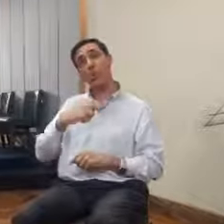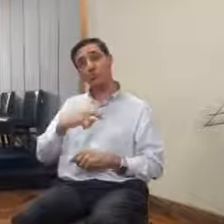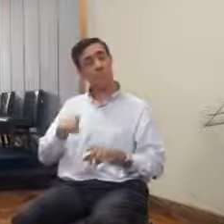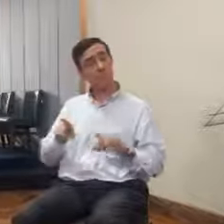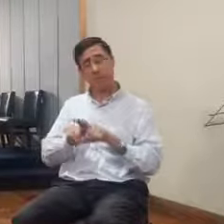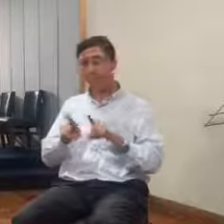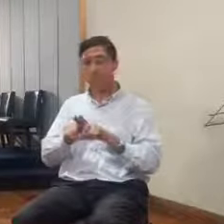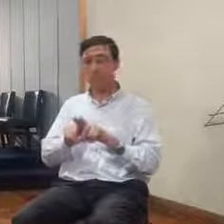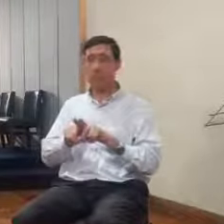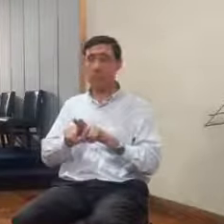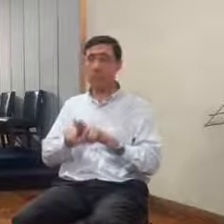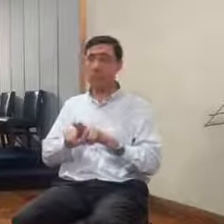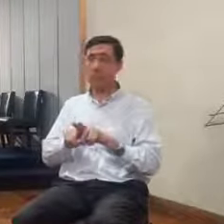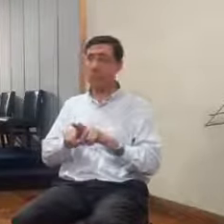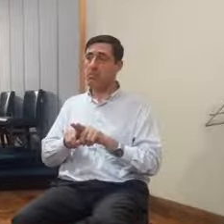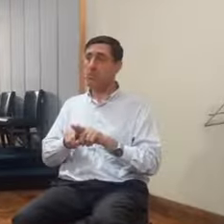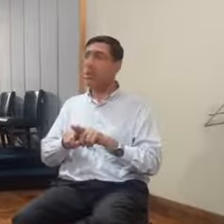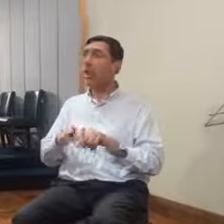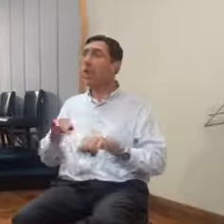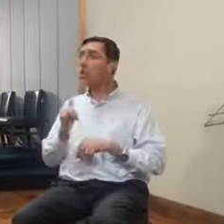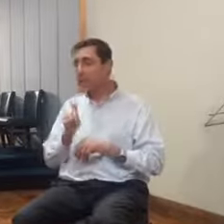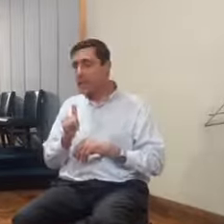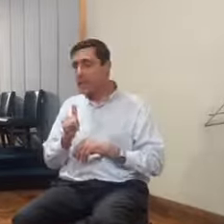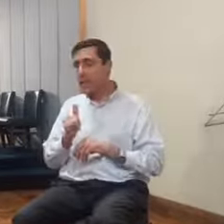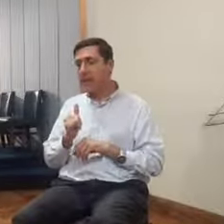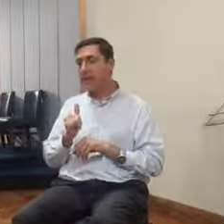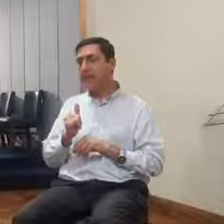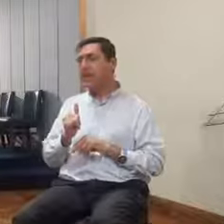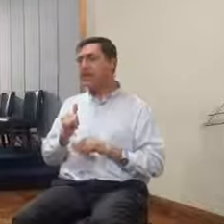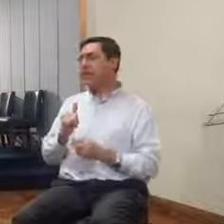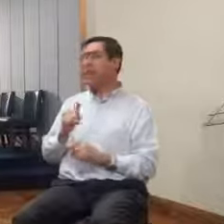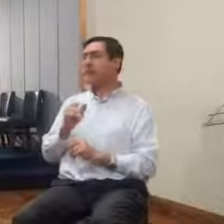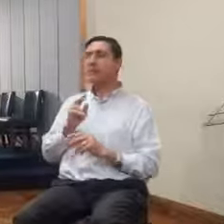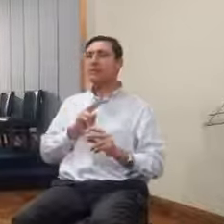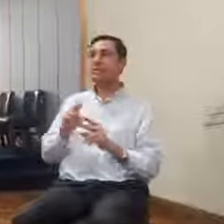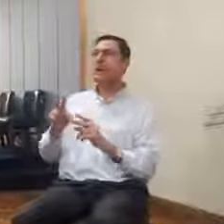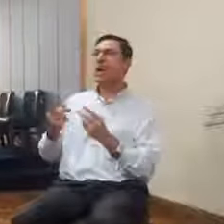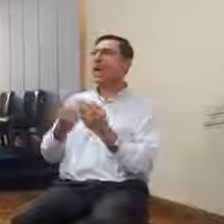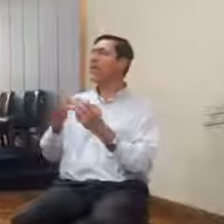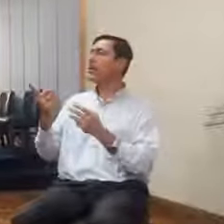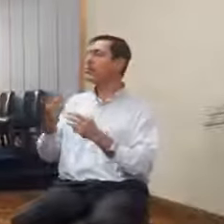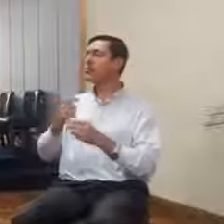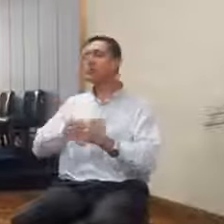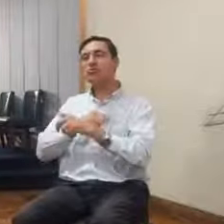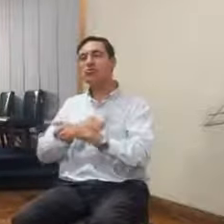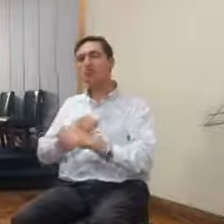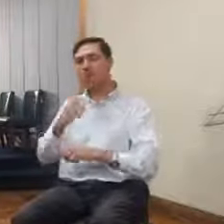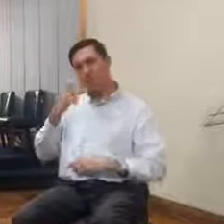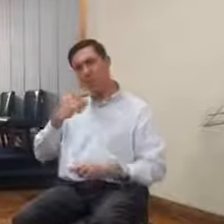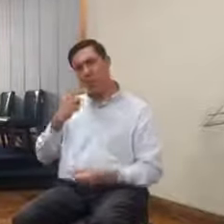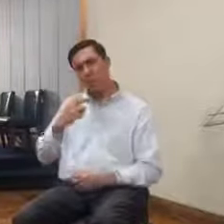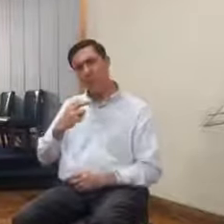even in old age, when we meet very aged saints who say, I'm praying that the Lord